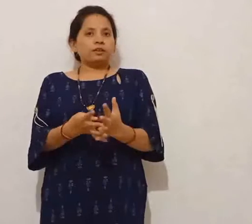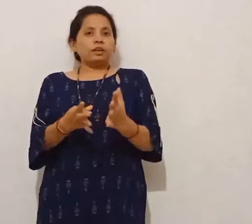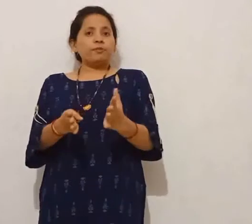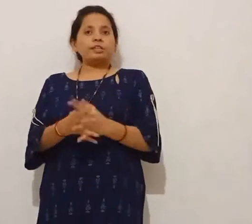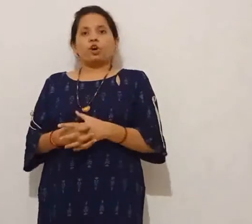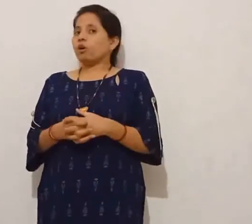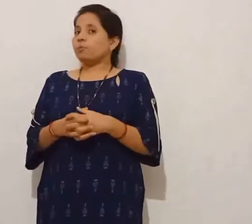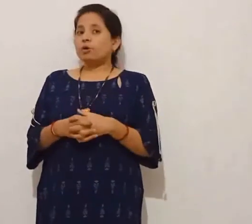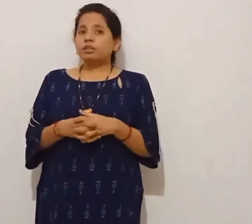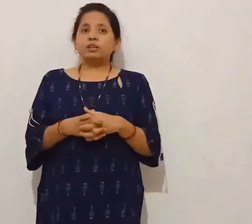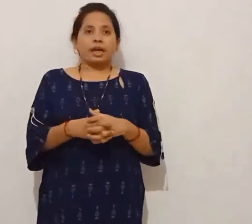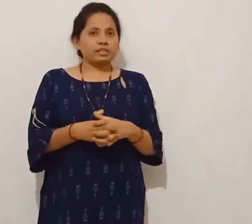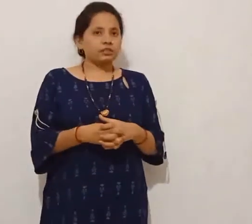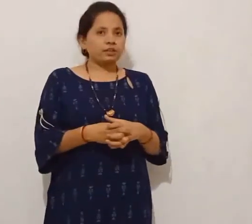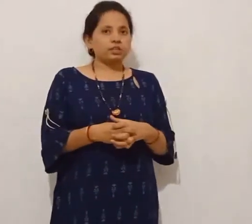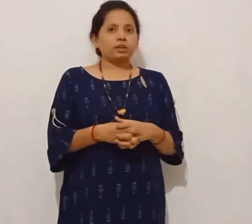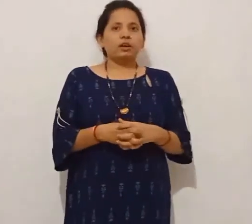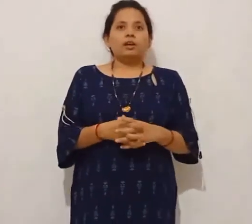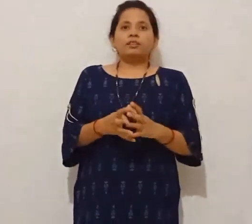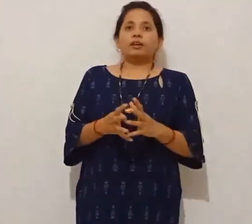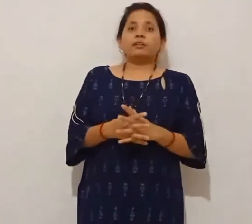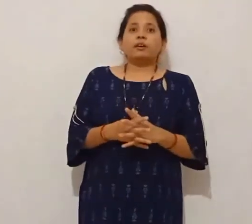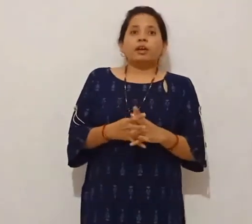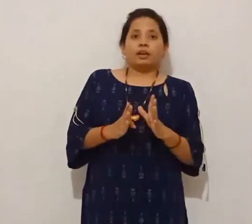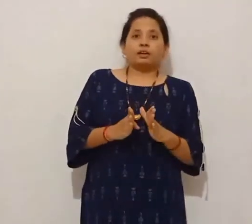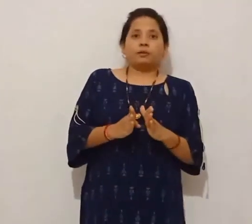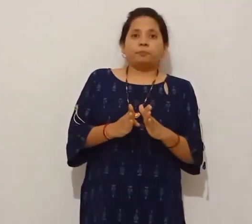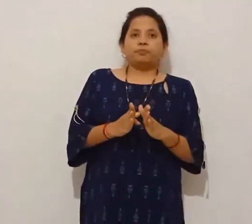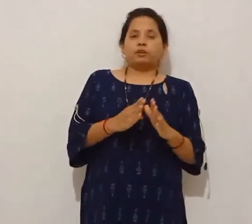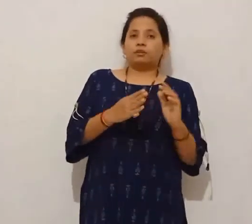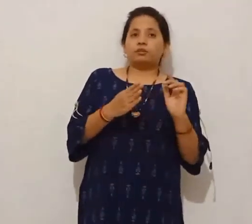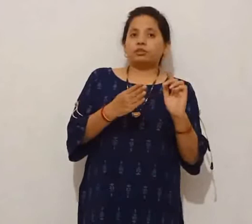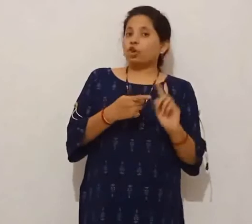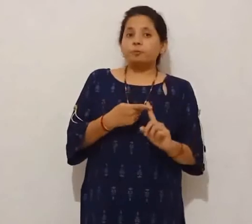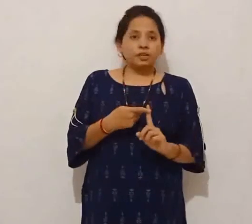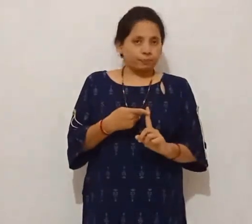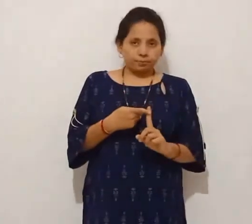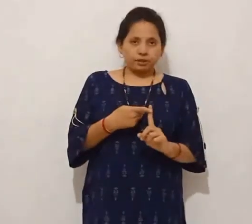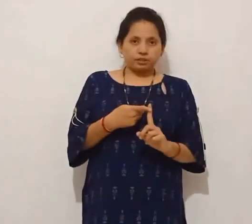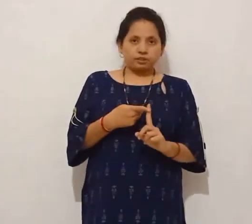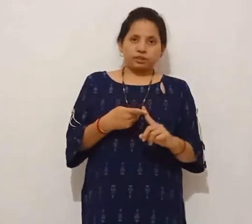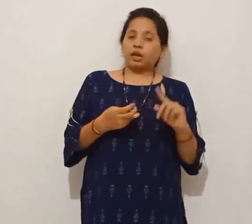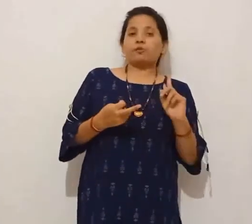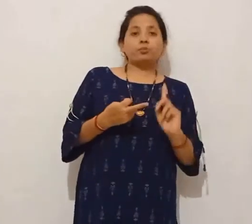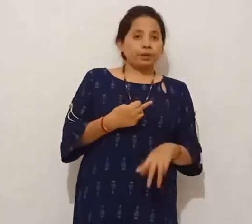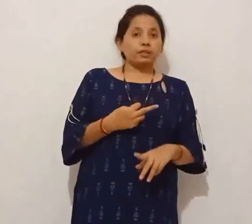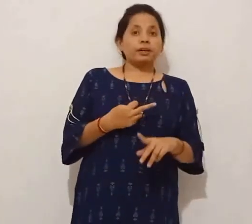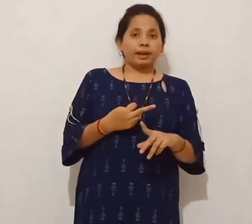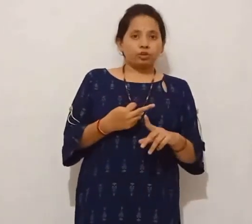If we will talk about the next feature, then here shops are permanent. They have to pay the rent